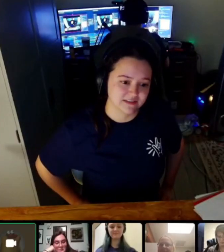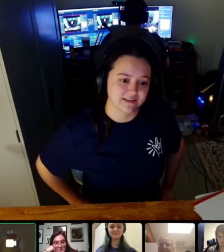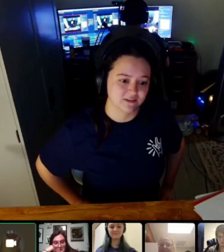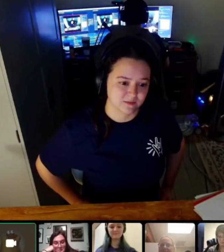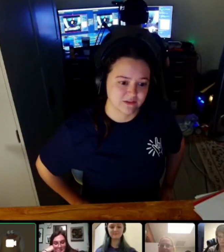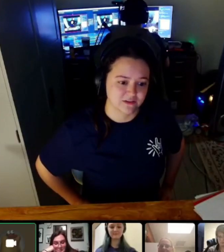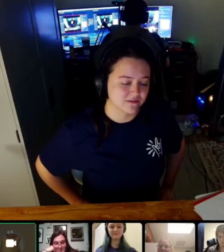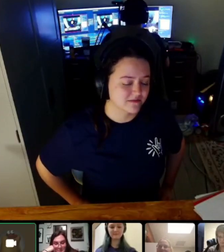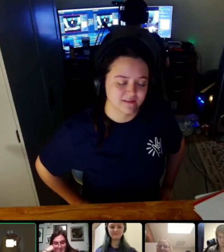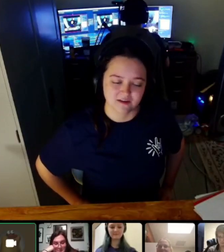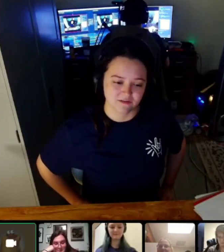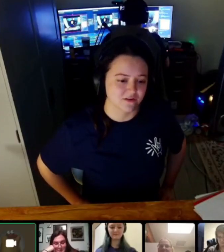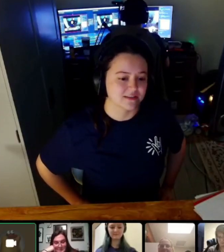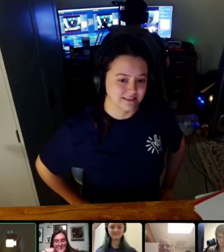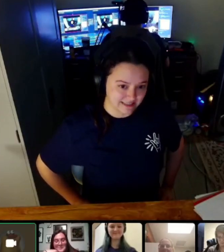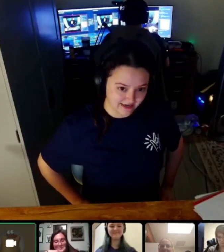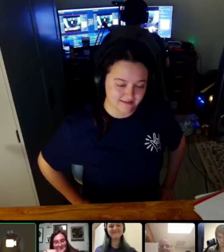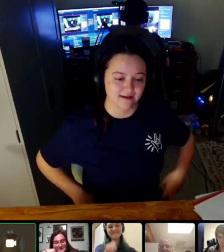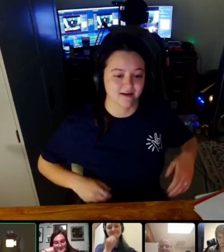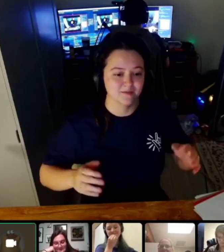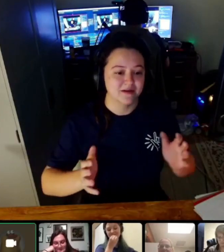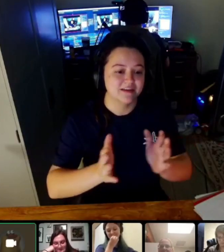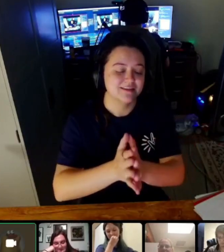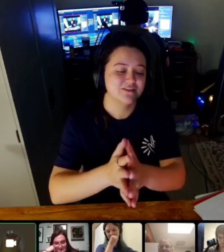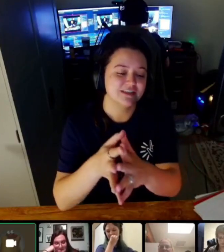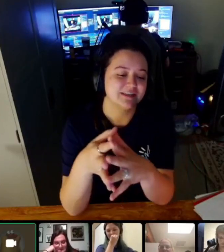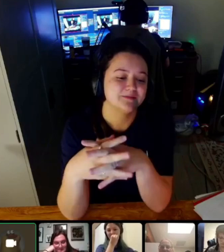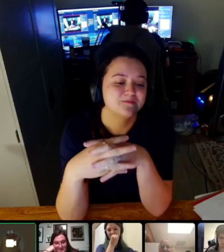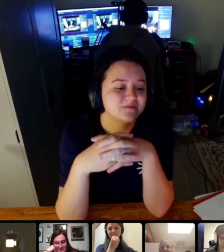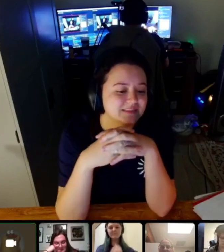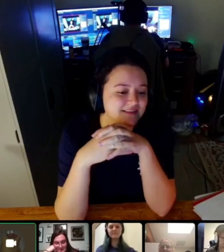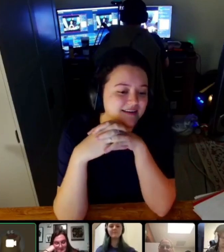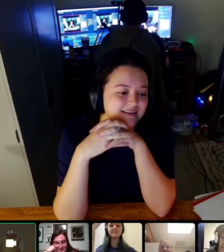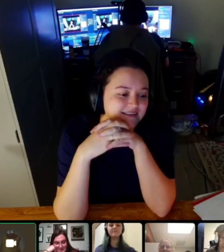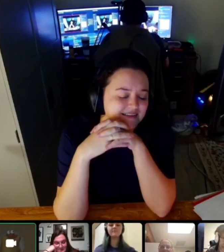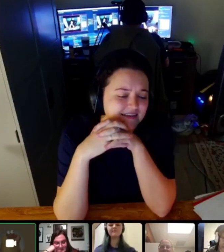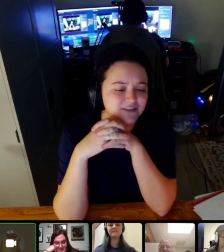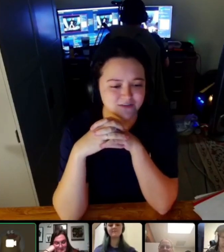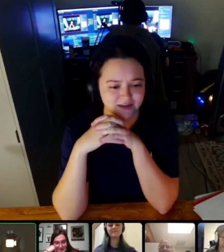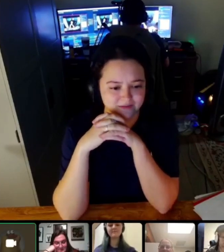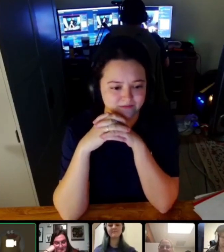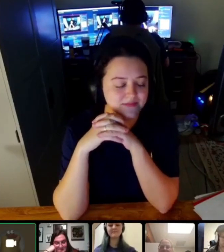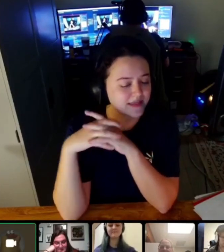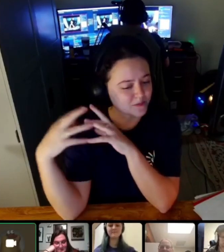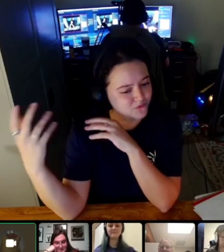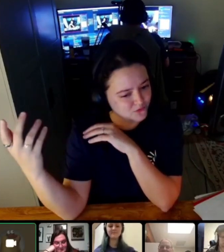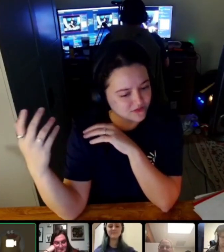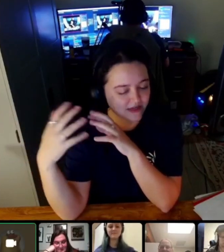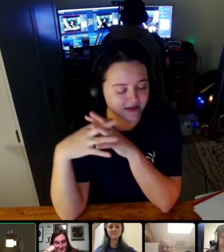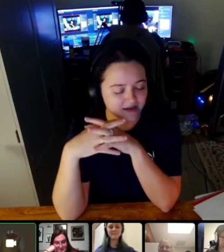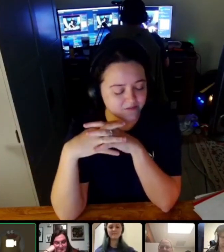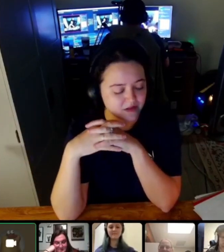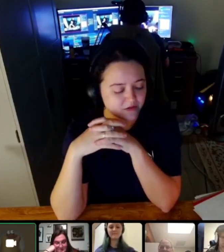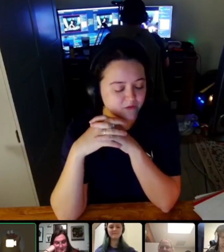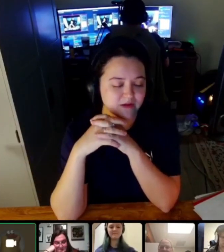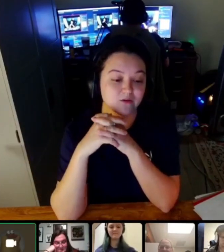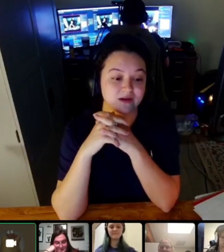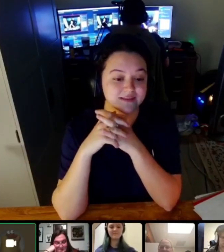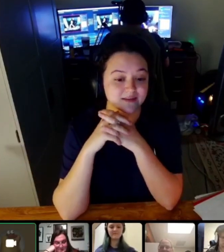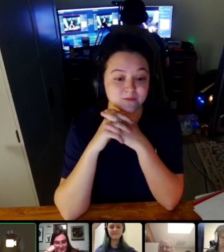kid so much, y'all. Love her to death. She decided that yesterday, being April Fool's Day, would be a great day to